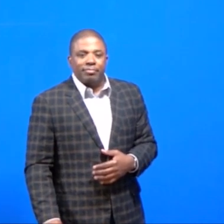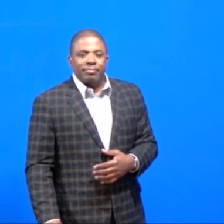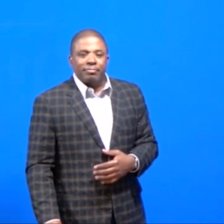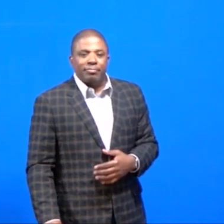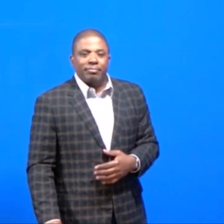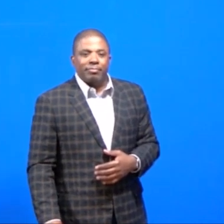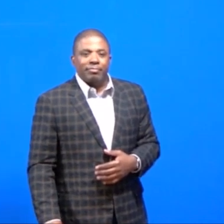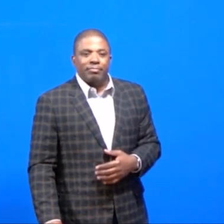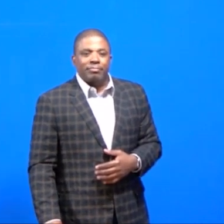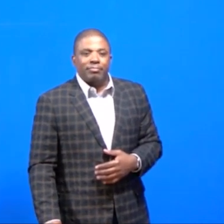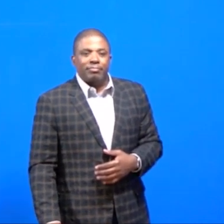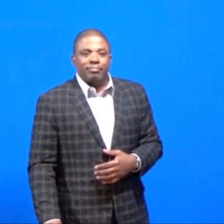stop this worship.